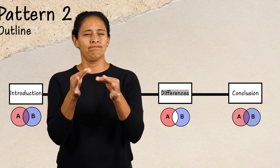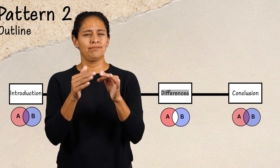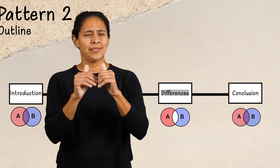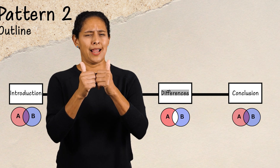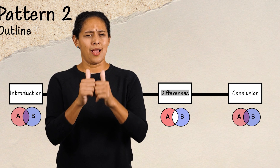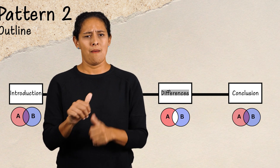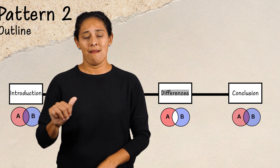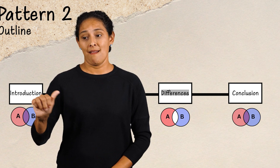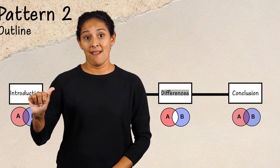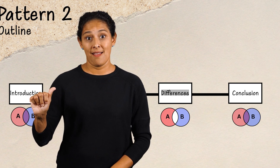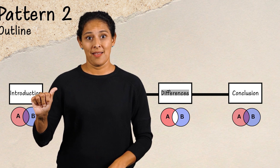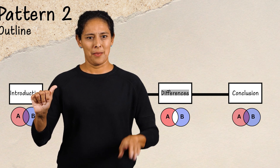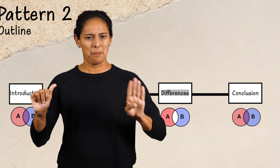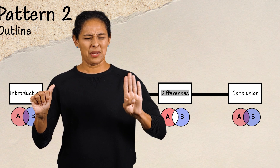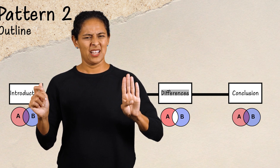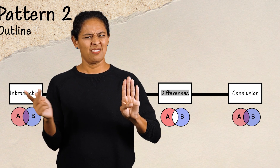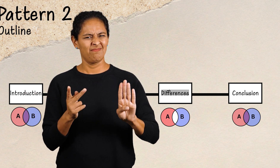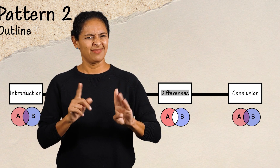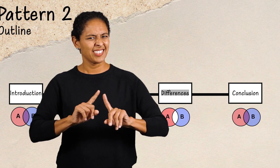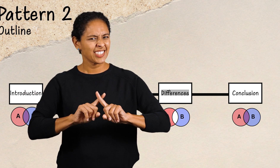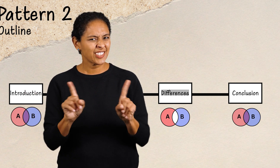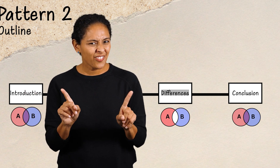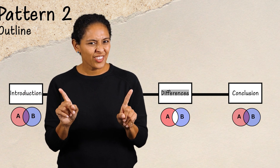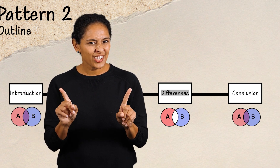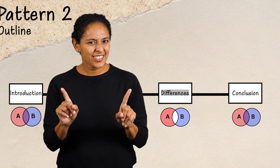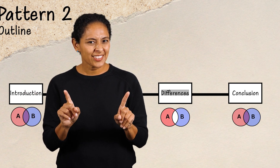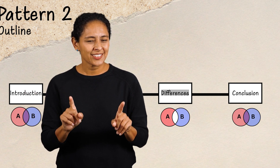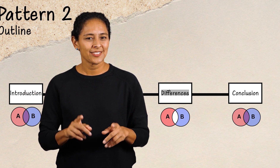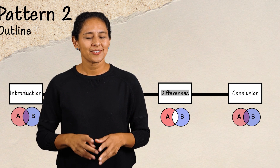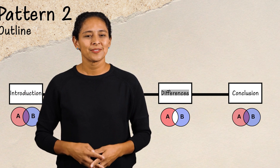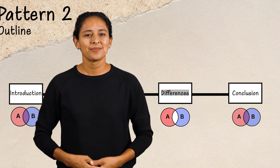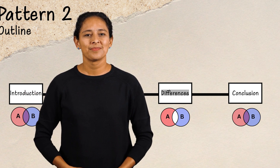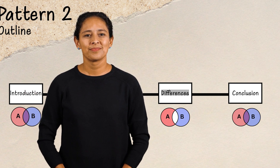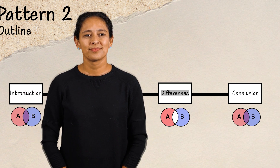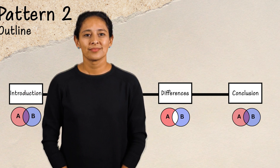Next, we would describe how A and B are different.